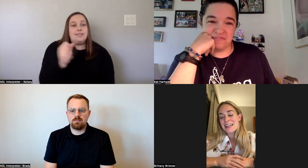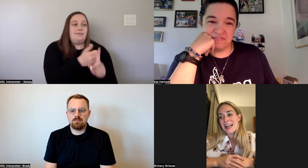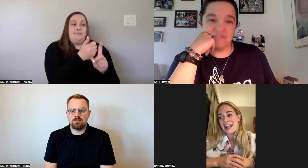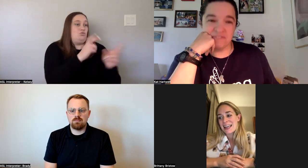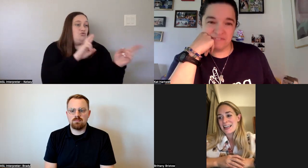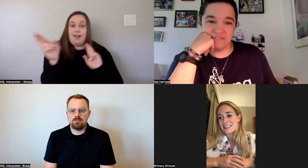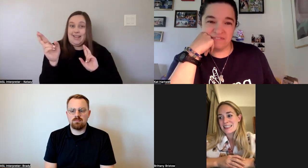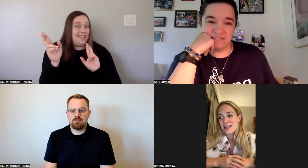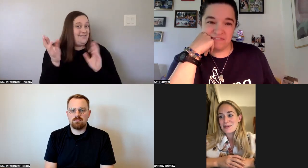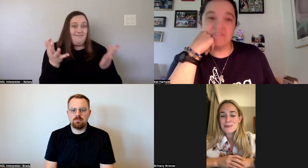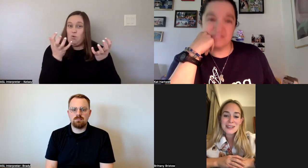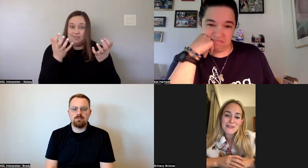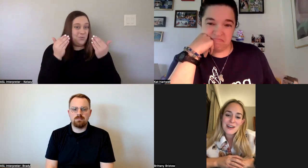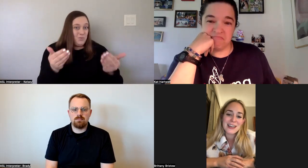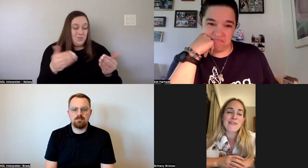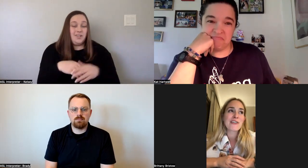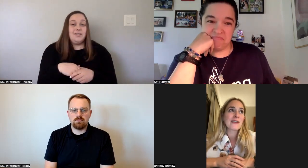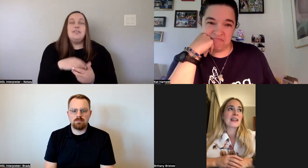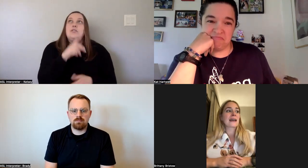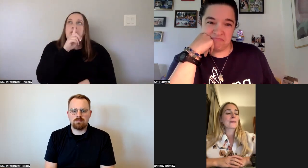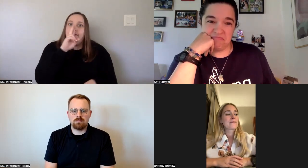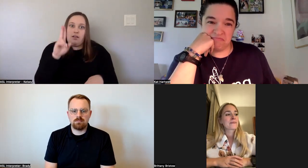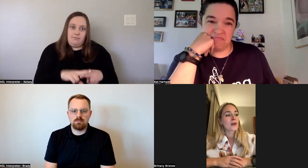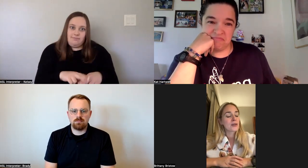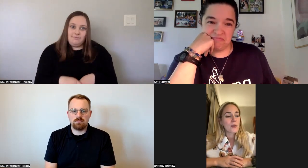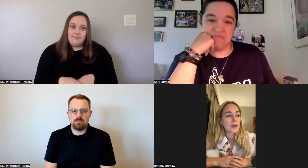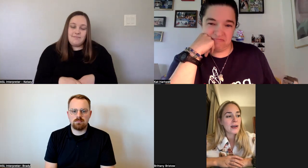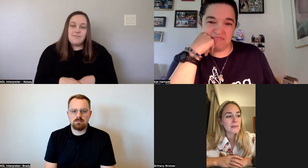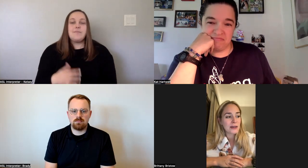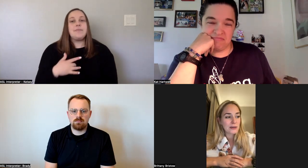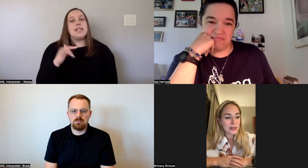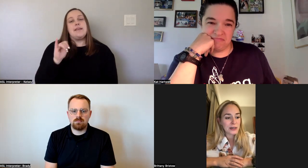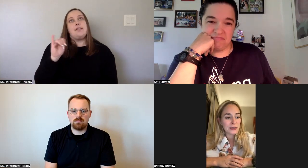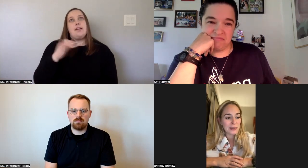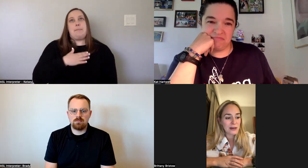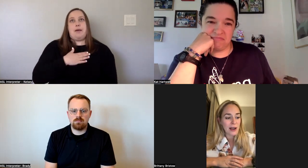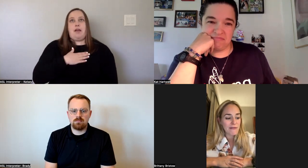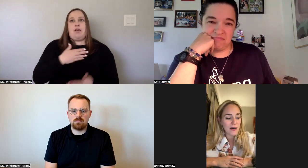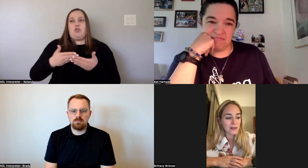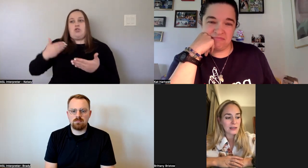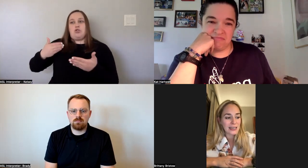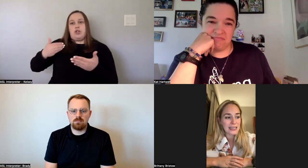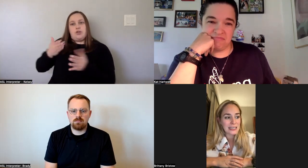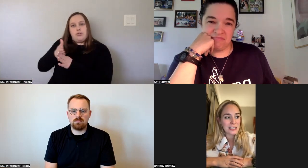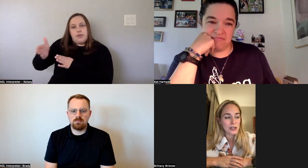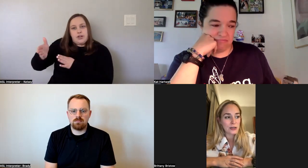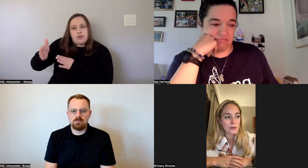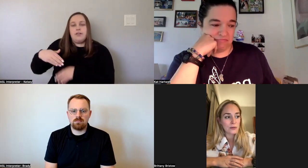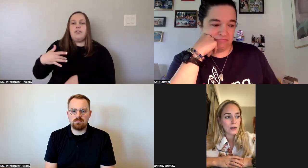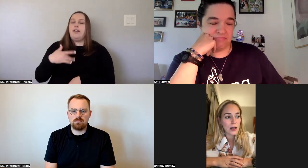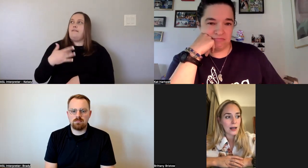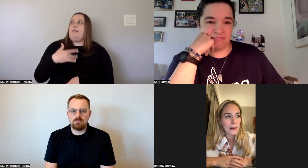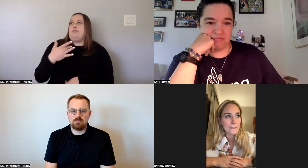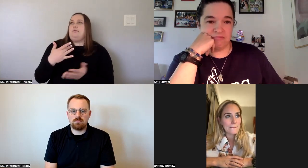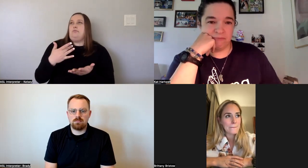board, and it was really fun. I feel like, you know, a lot in my earlier career, I felt like I needed